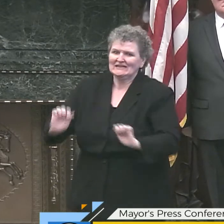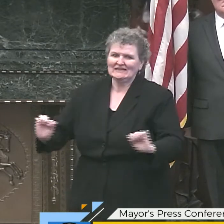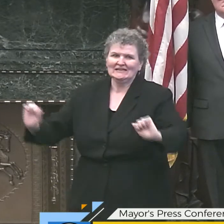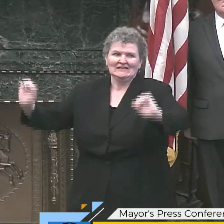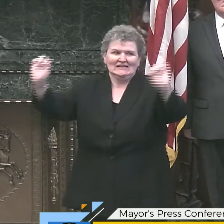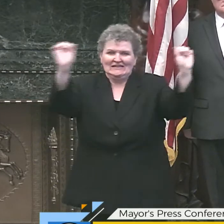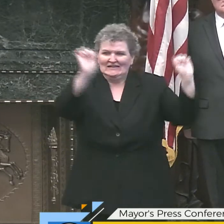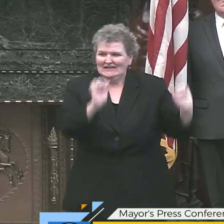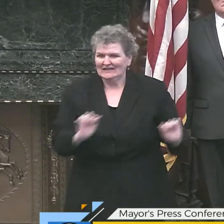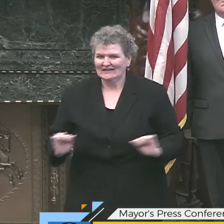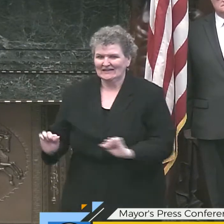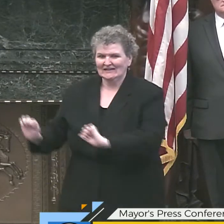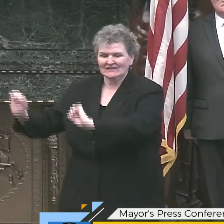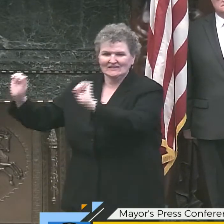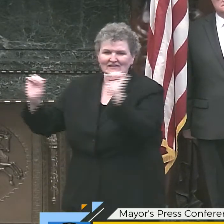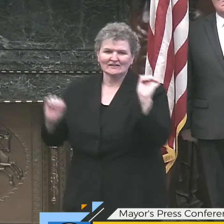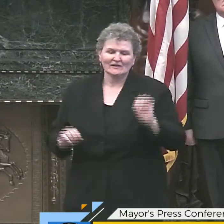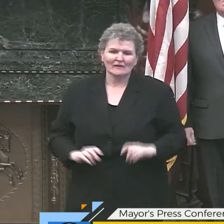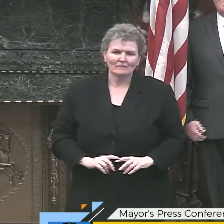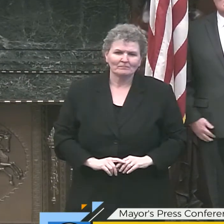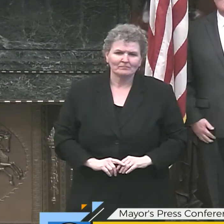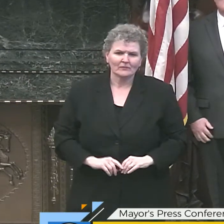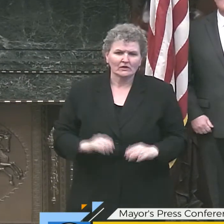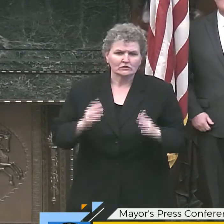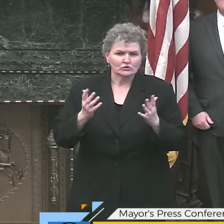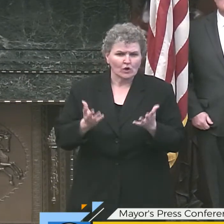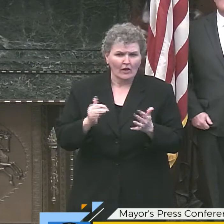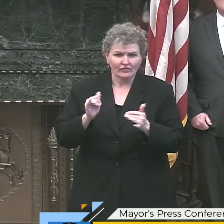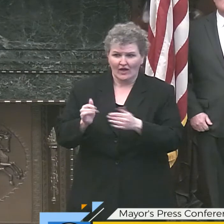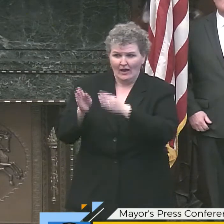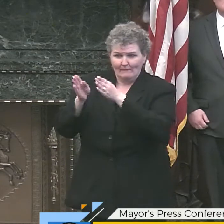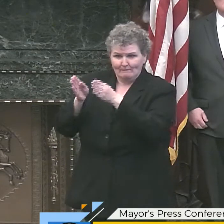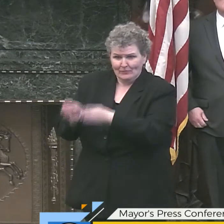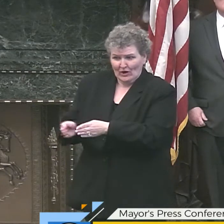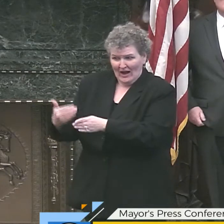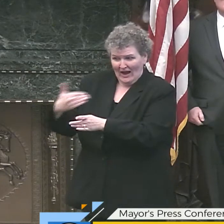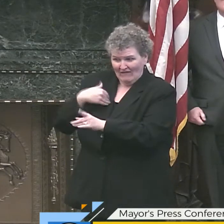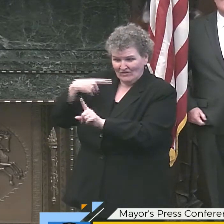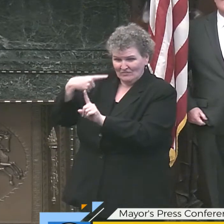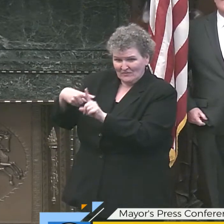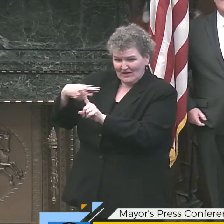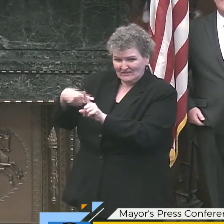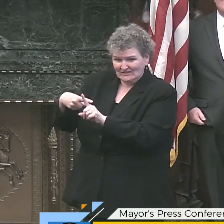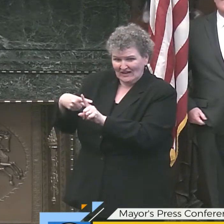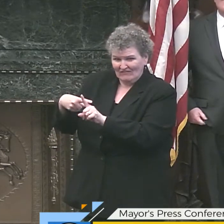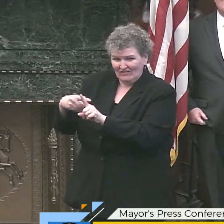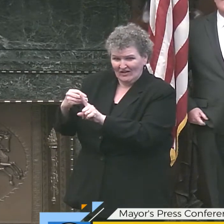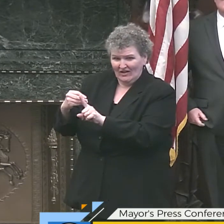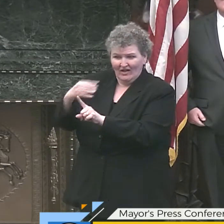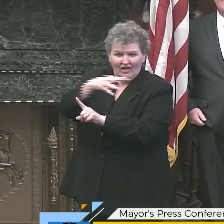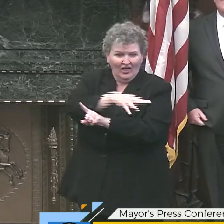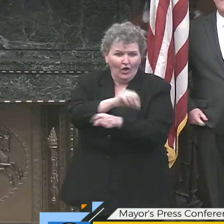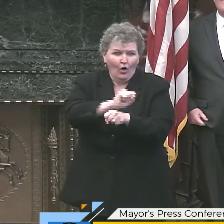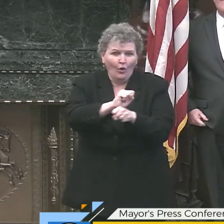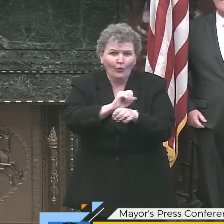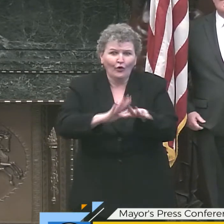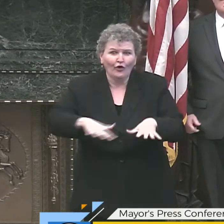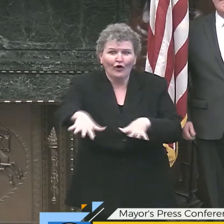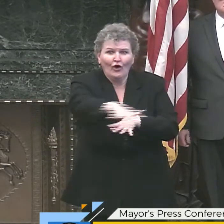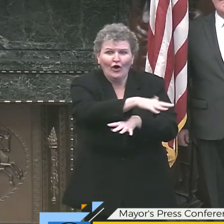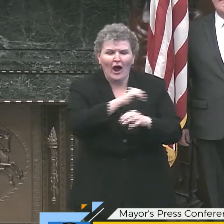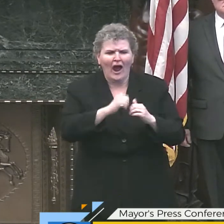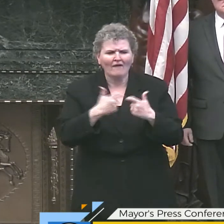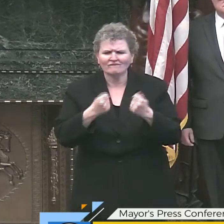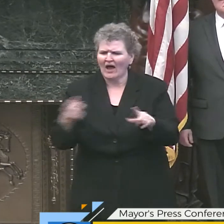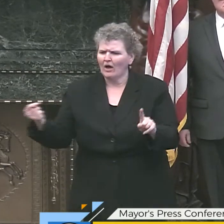notify workers who they may have come in contact with? And that's going to vary. Some people may be harder to reach than others.